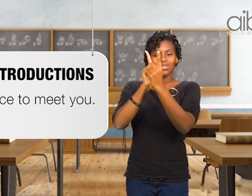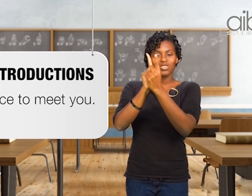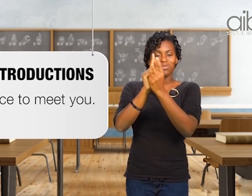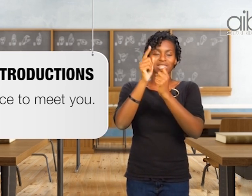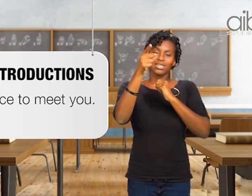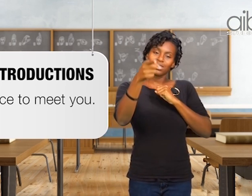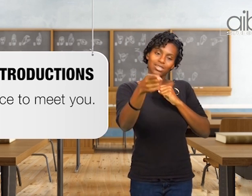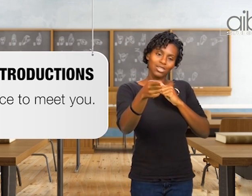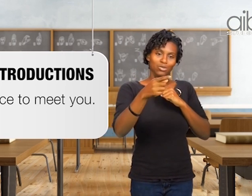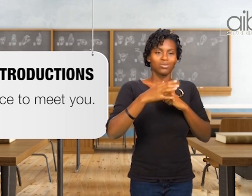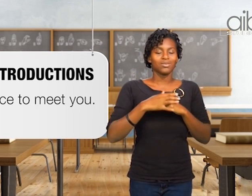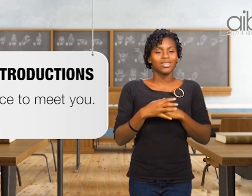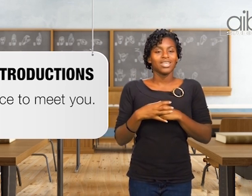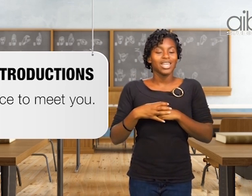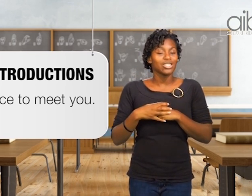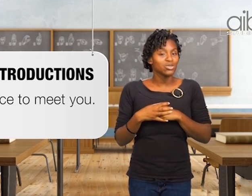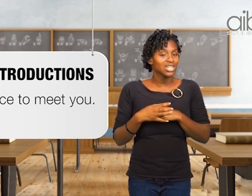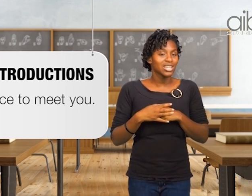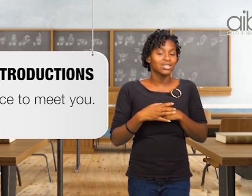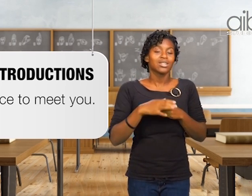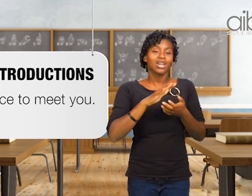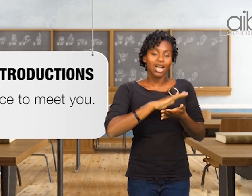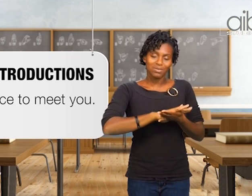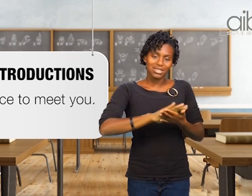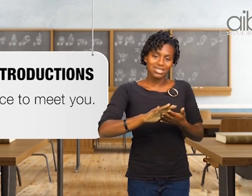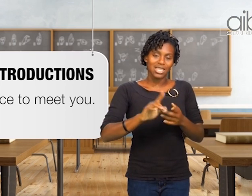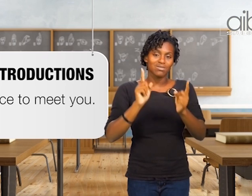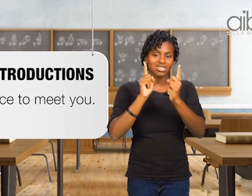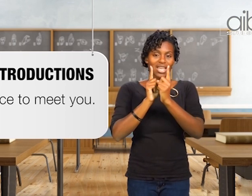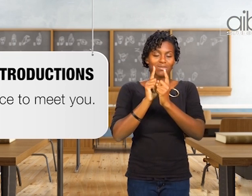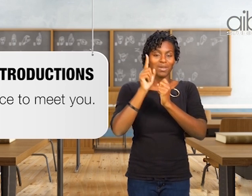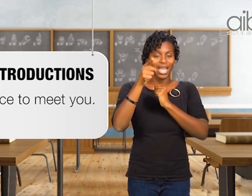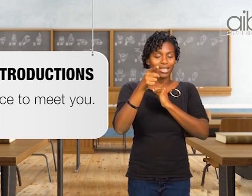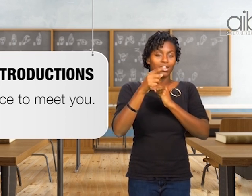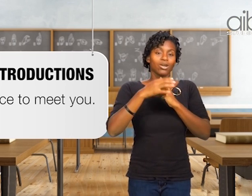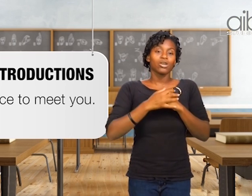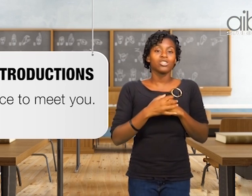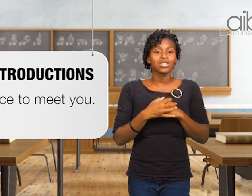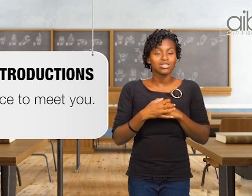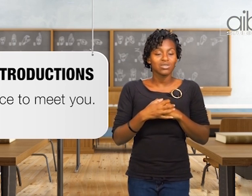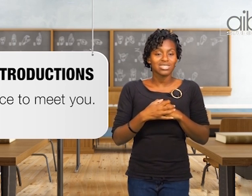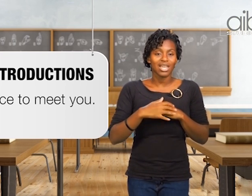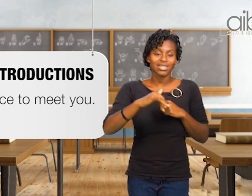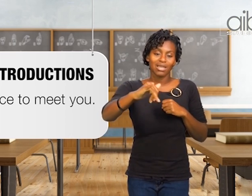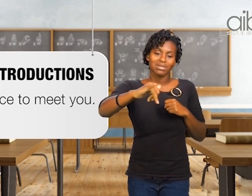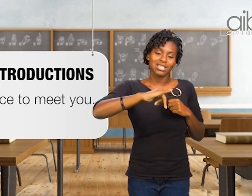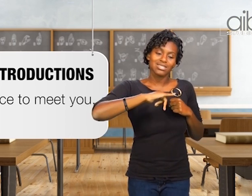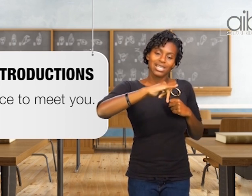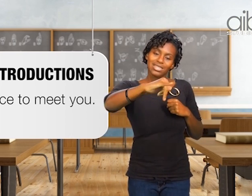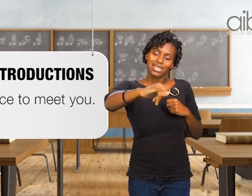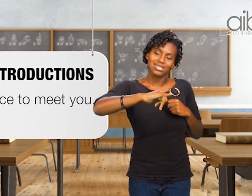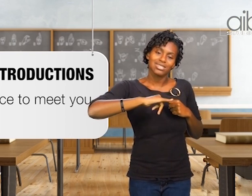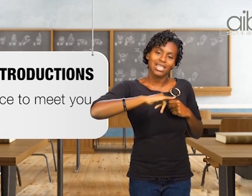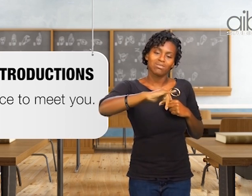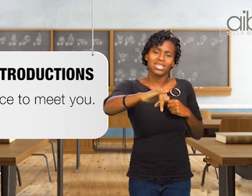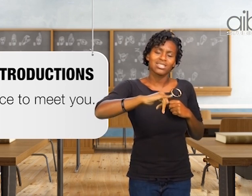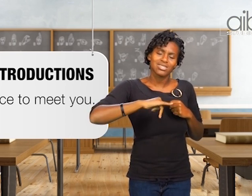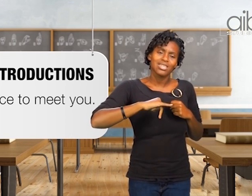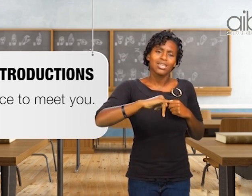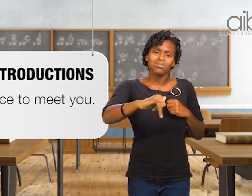to meet you. And you can copy the same sign back, or you can do a sign that means like this. That means